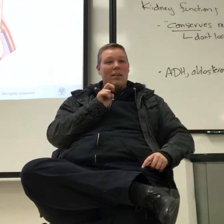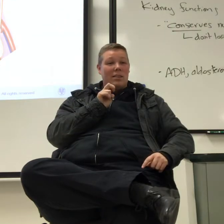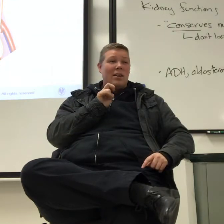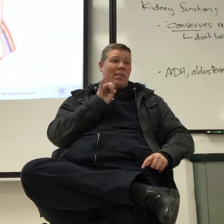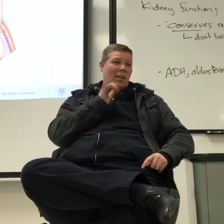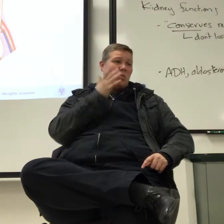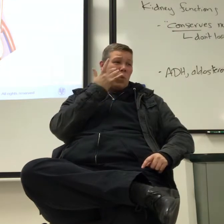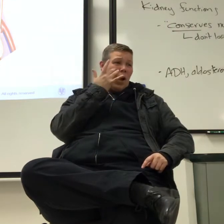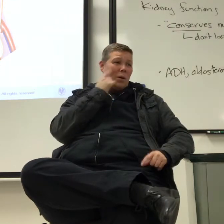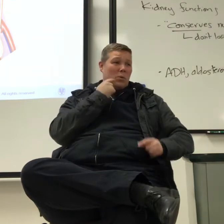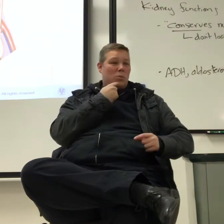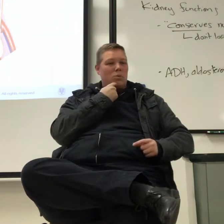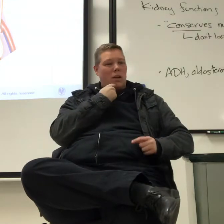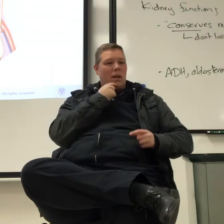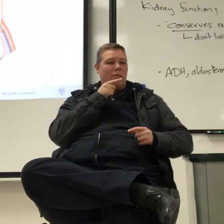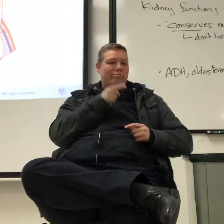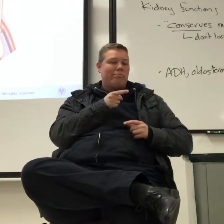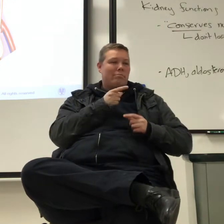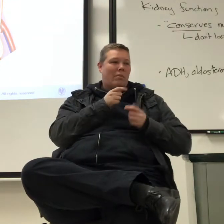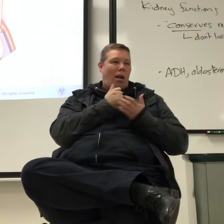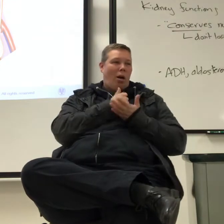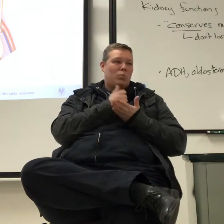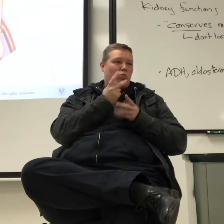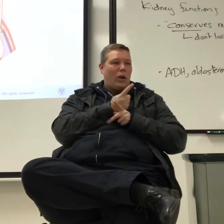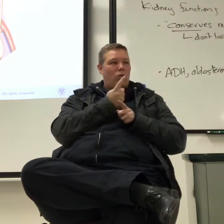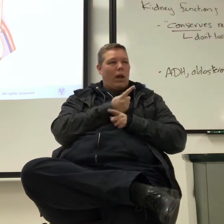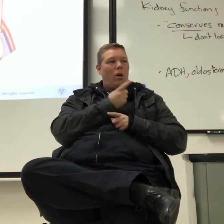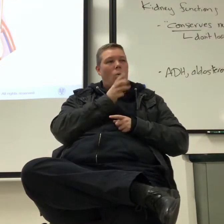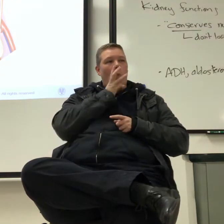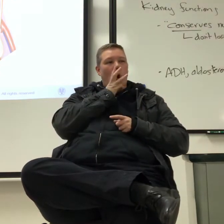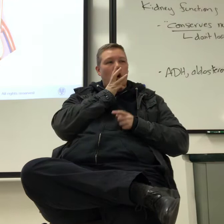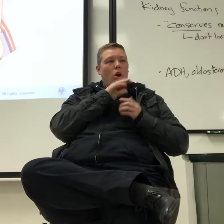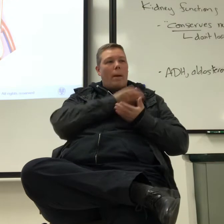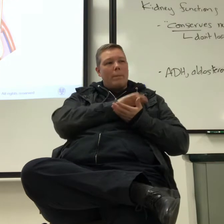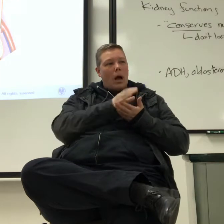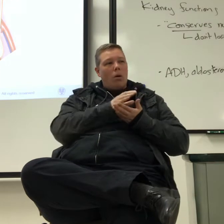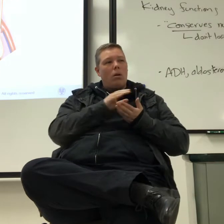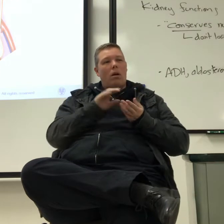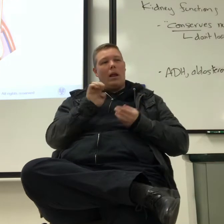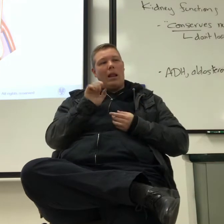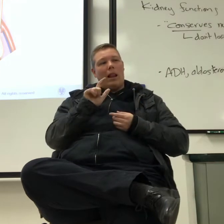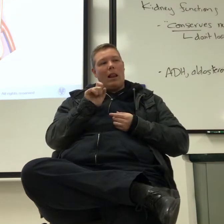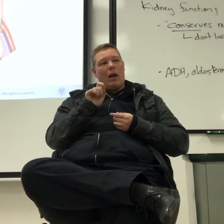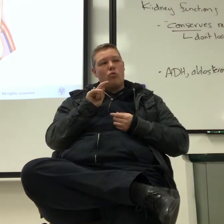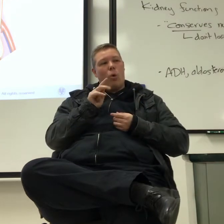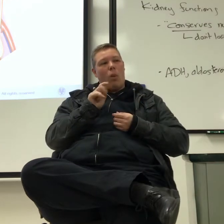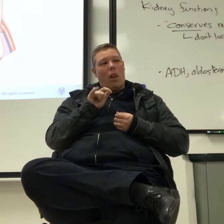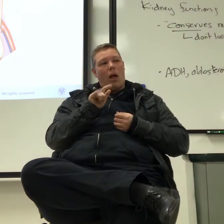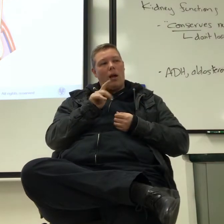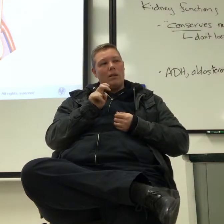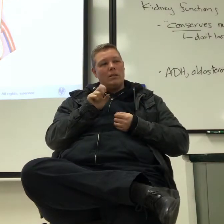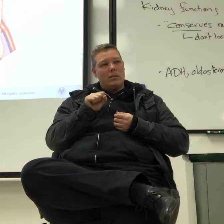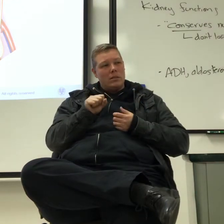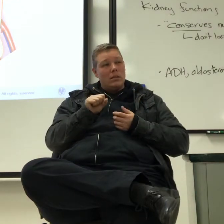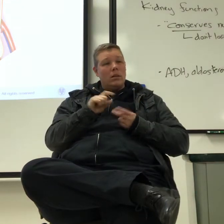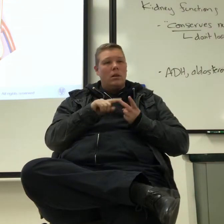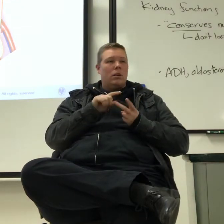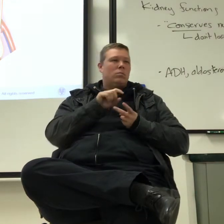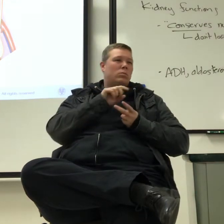we say it helps regulate water and electrolytes. You help conserve like sodium and water.